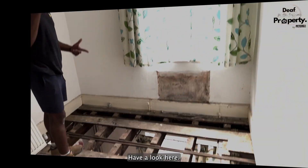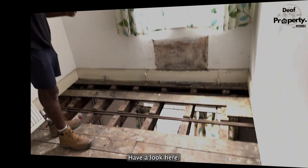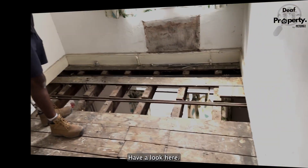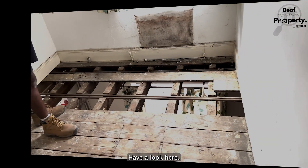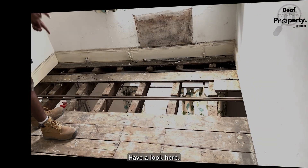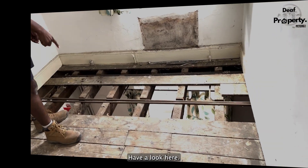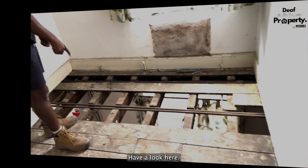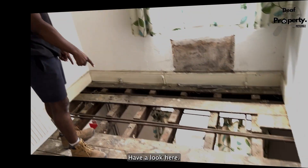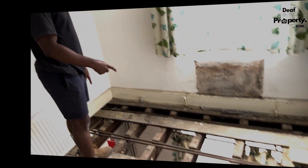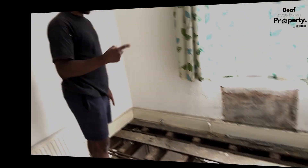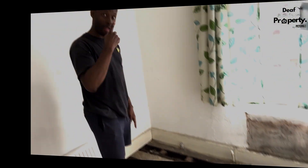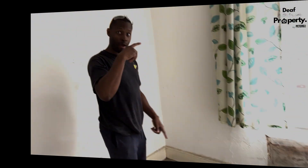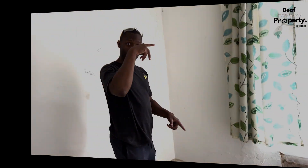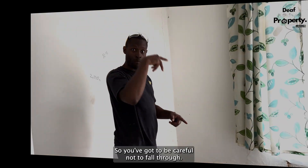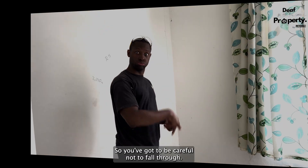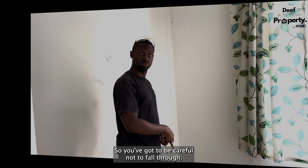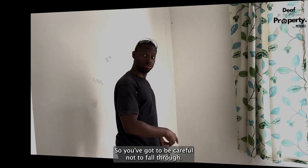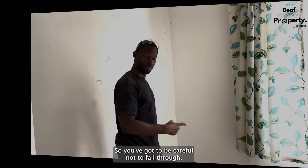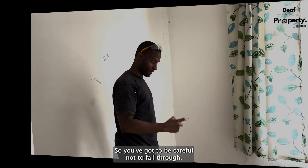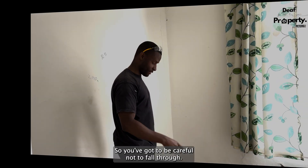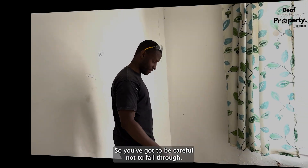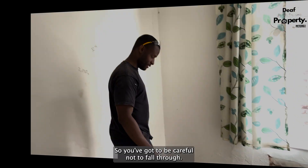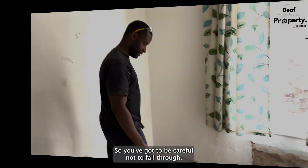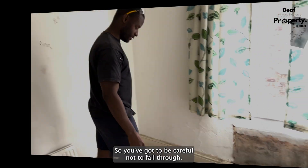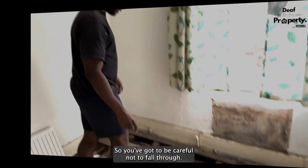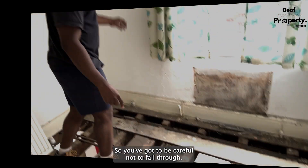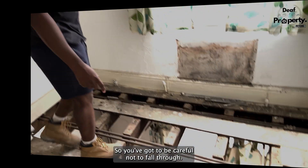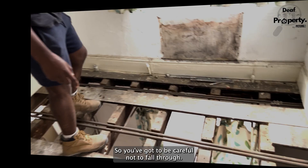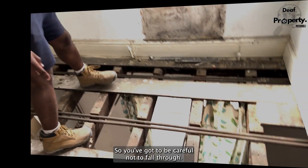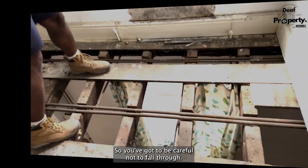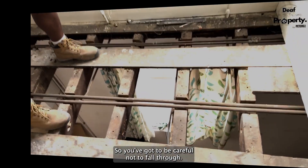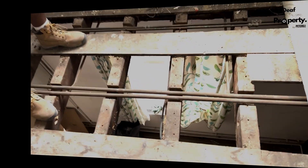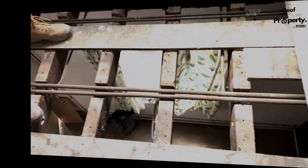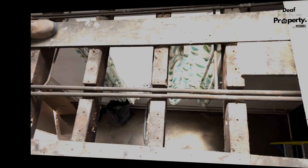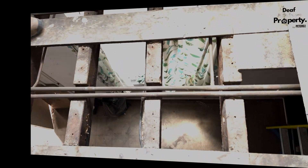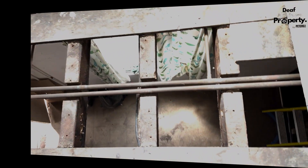Have a look here. So got to be careful not to fall through.